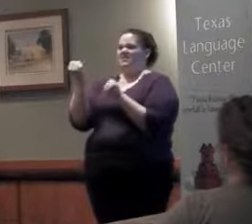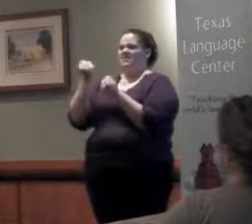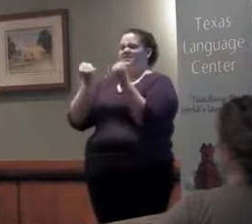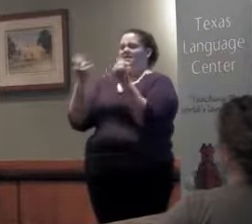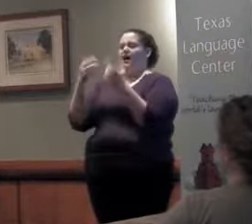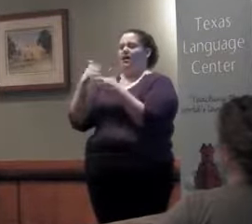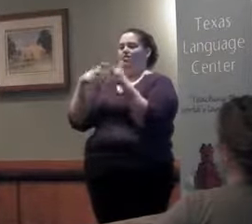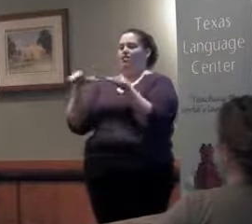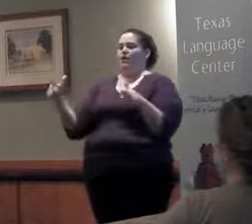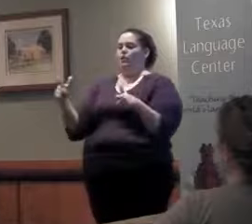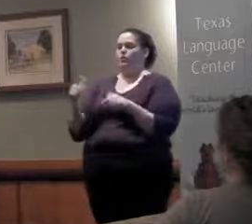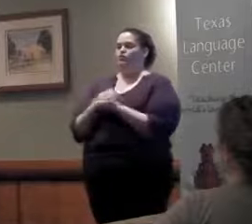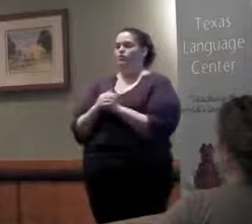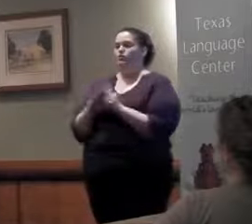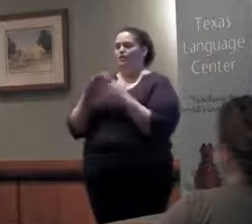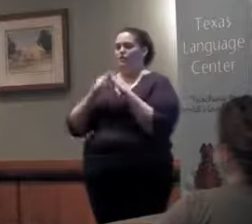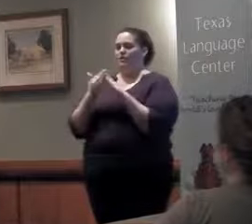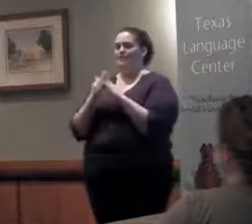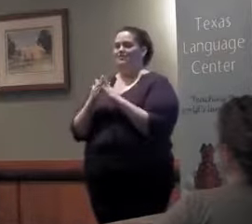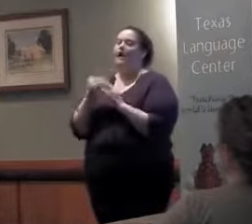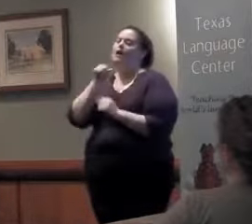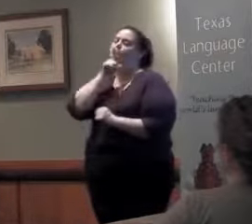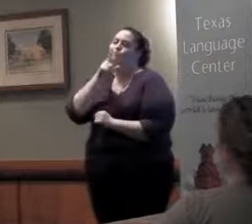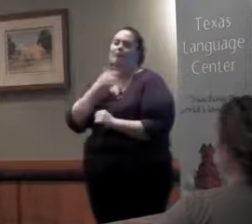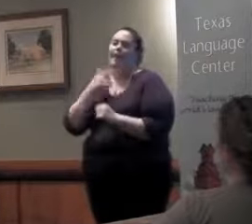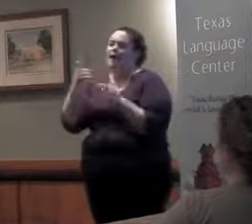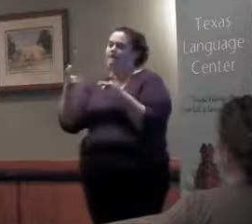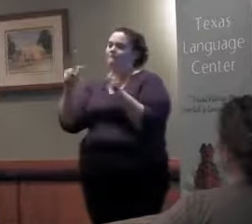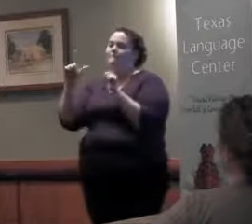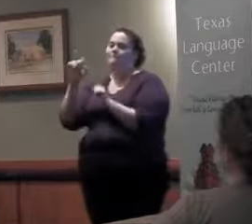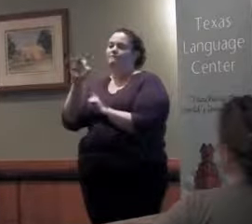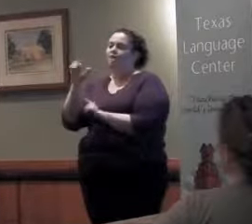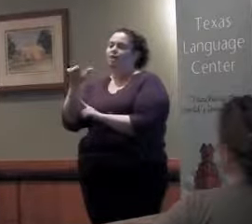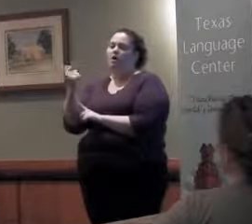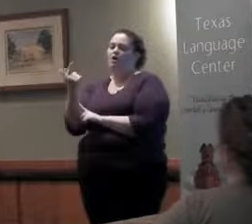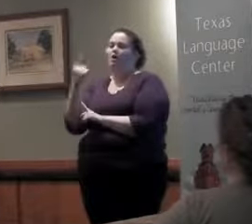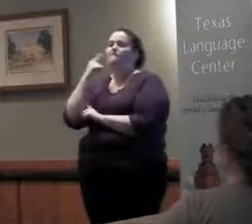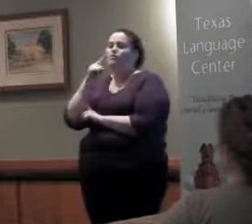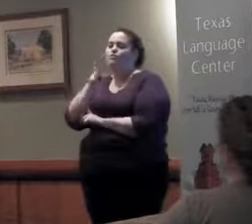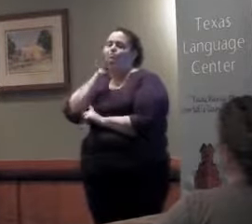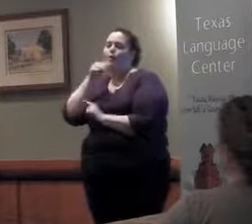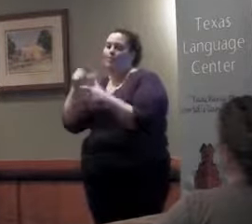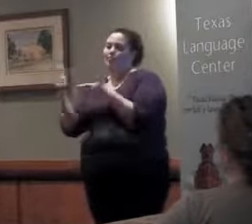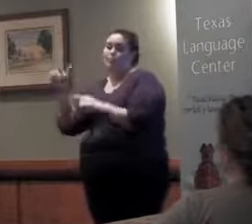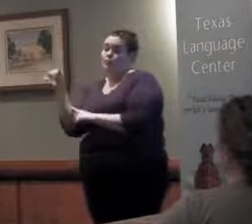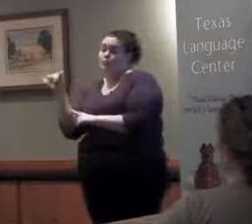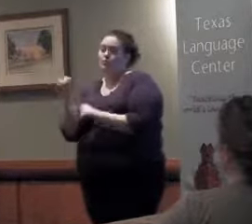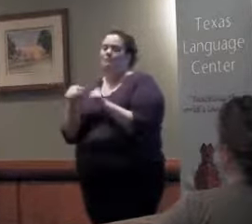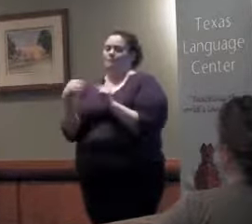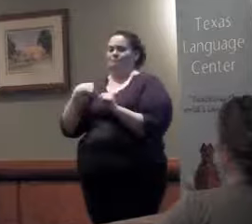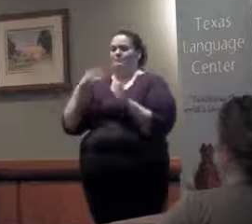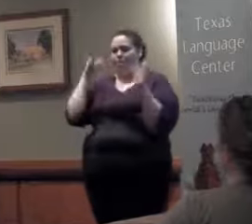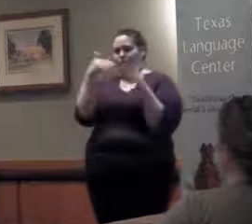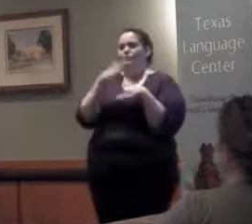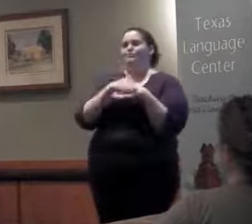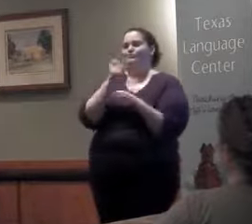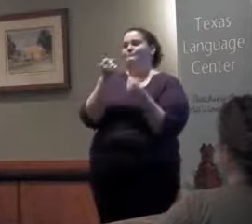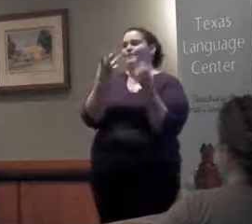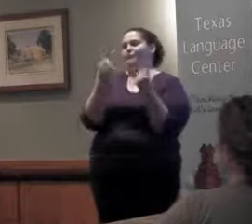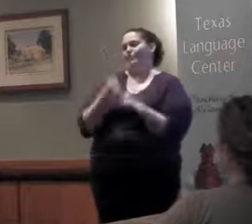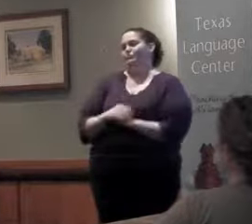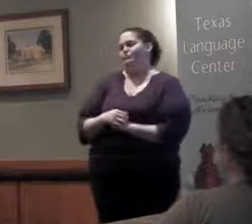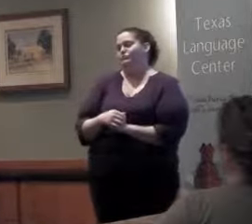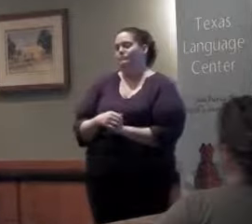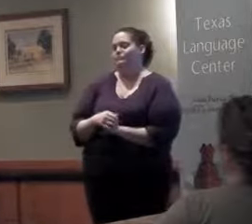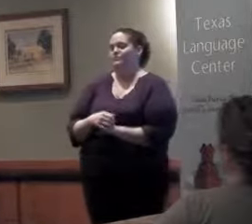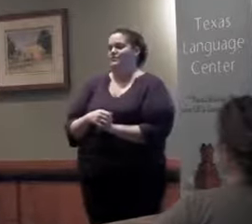there are video blogs using spoken language as well. But the ones that I'll focus on here are for sign language. And so